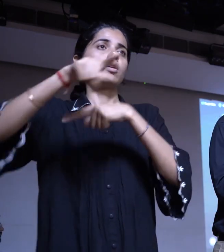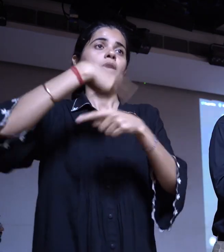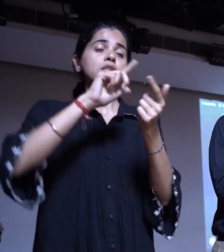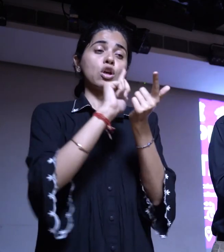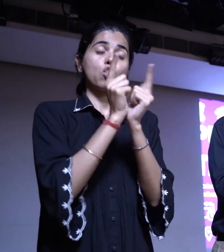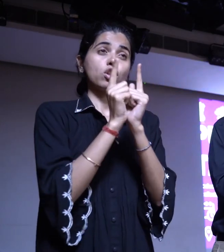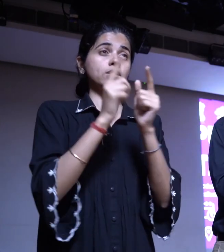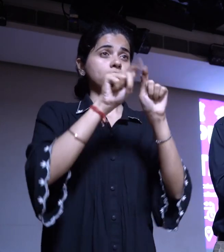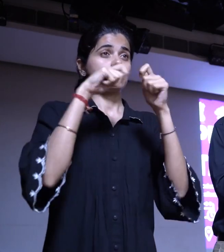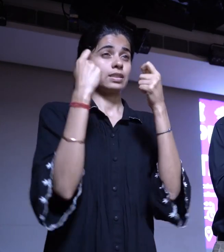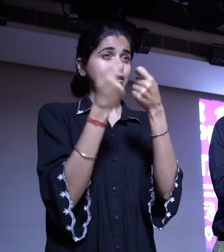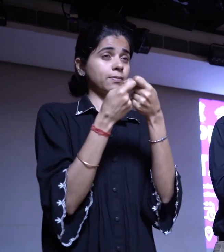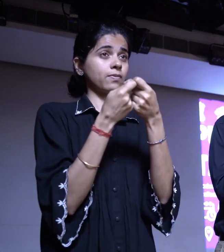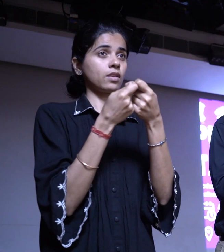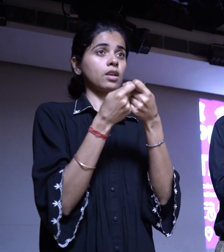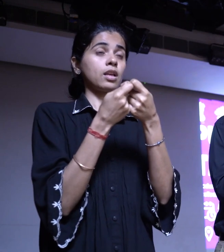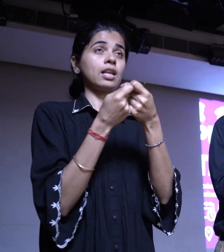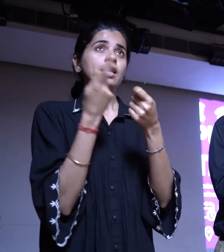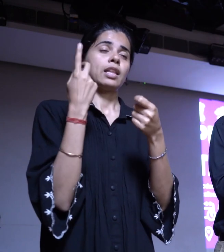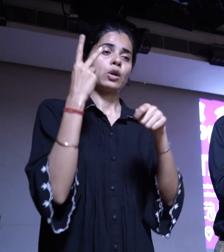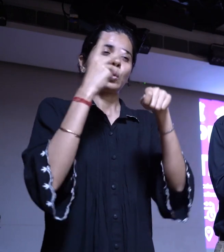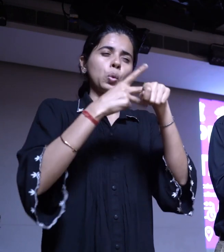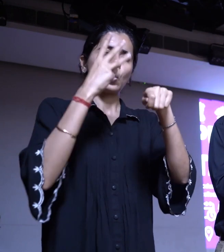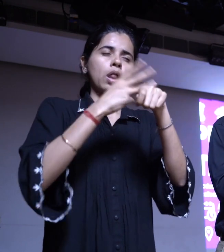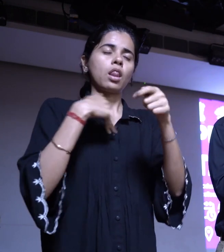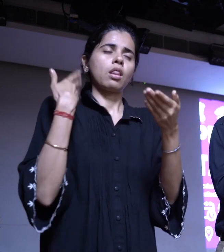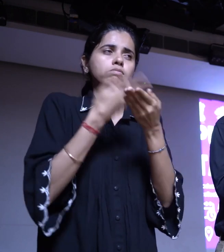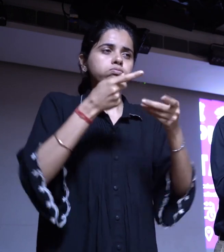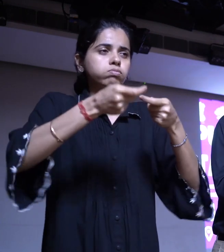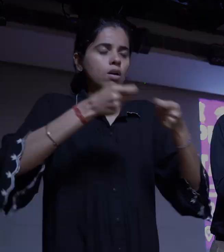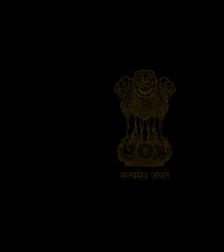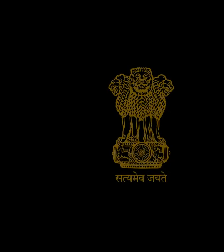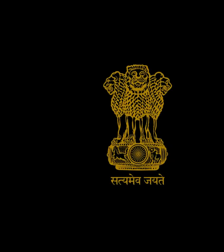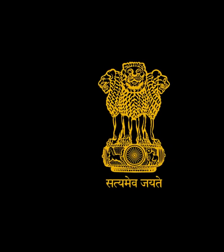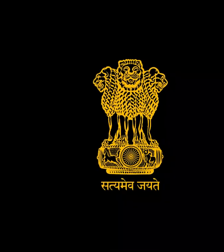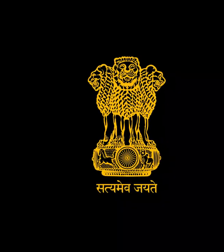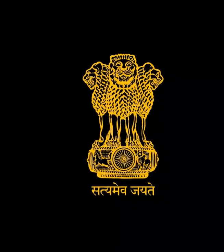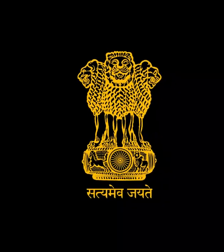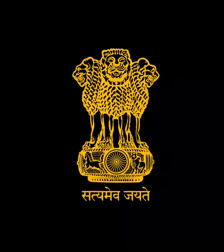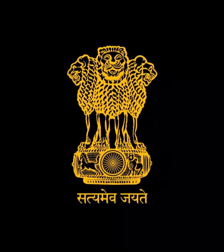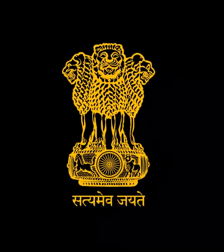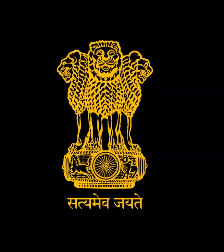logistic team who are working for the last 2 three days and organization thank